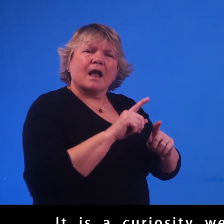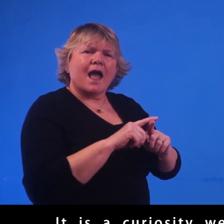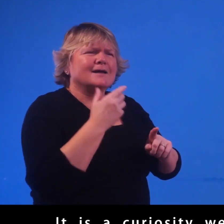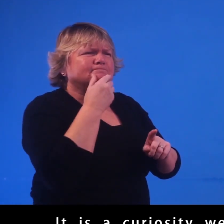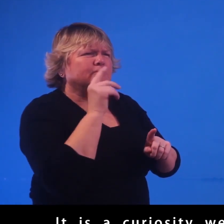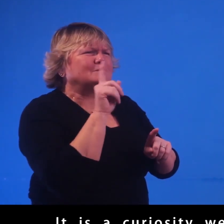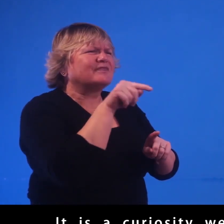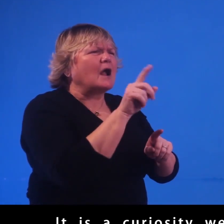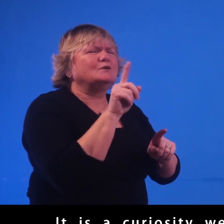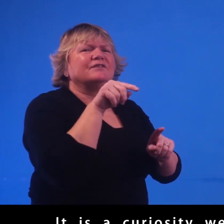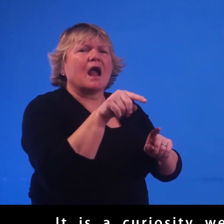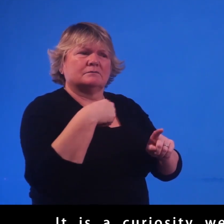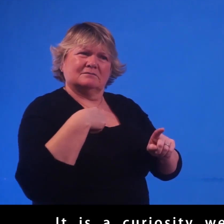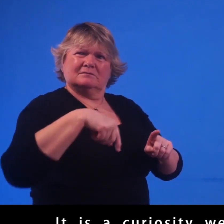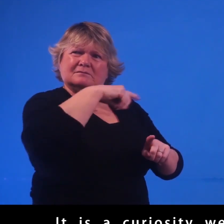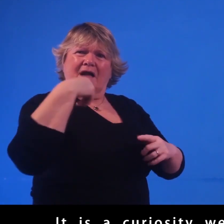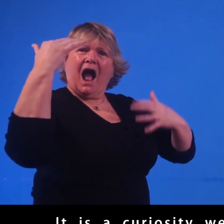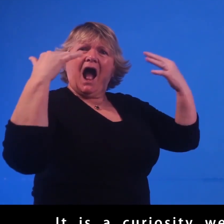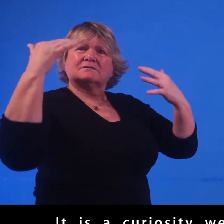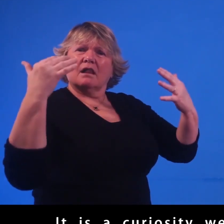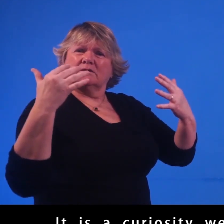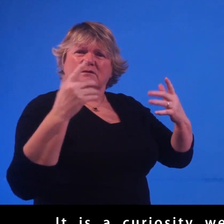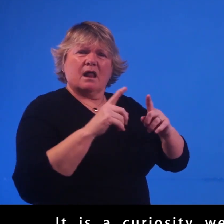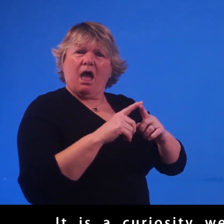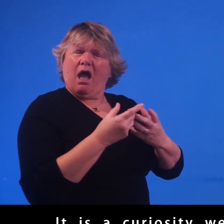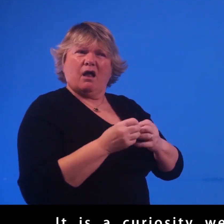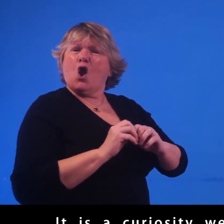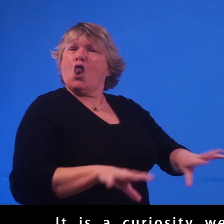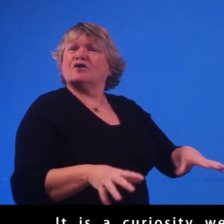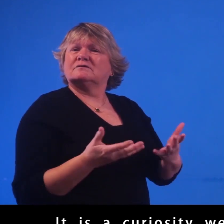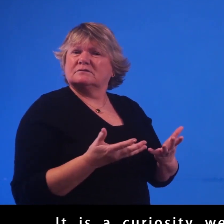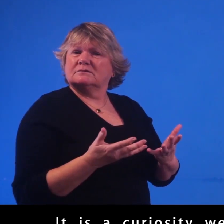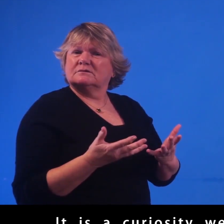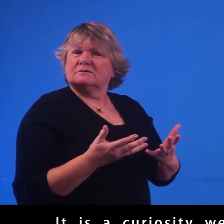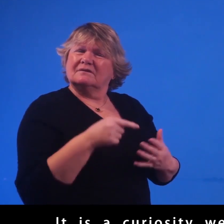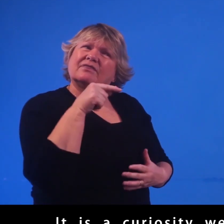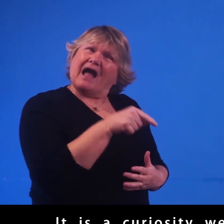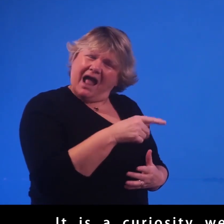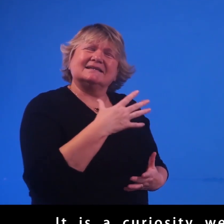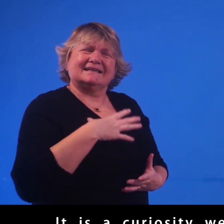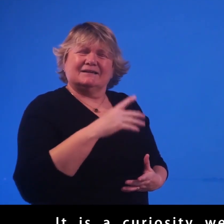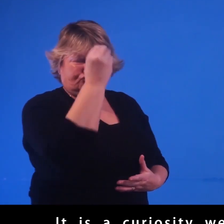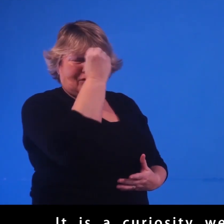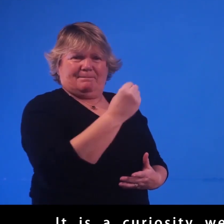It is a curiosity we often lose as adults and need to be reminded to take notice of nature